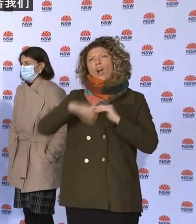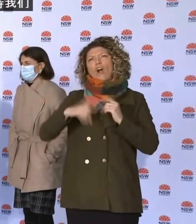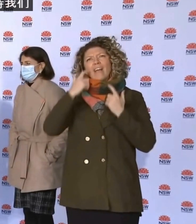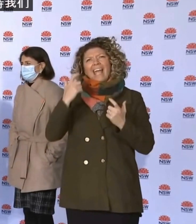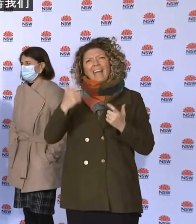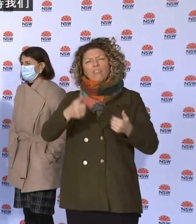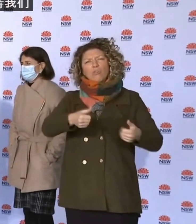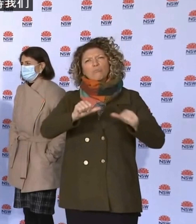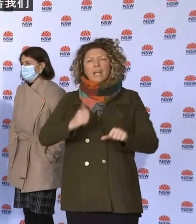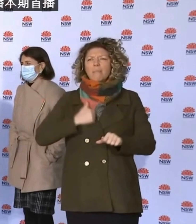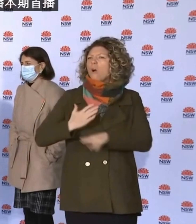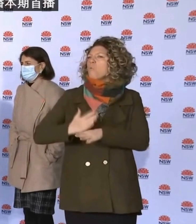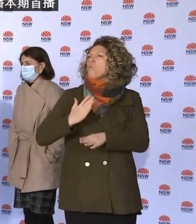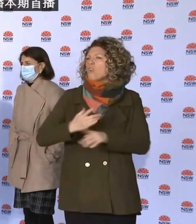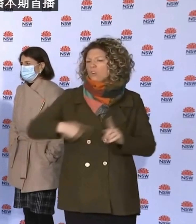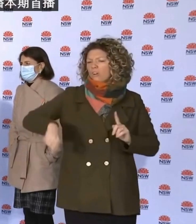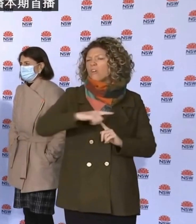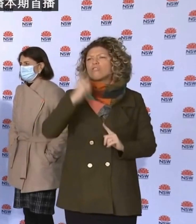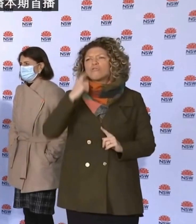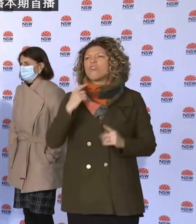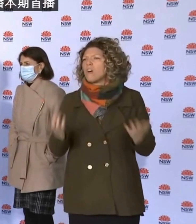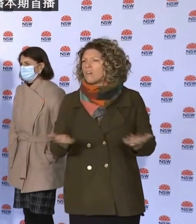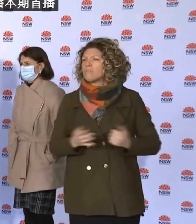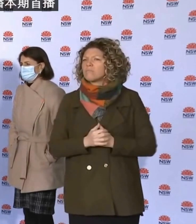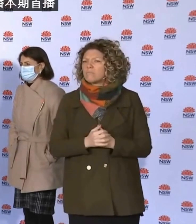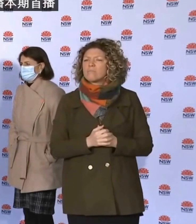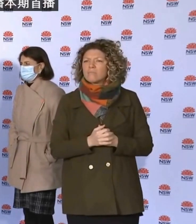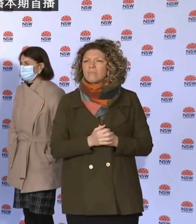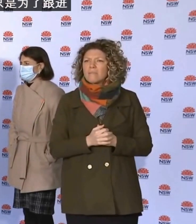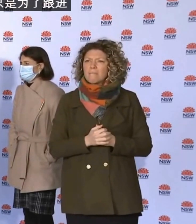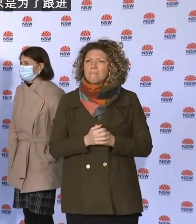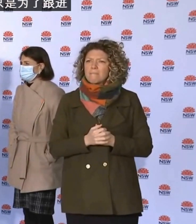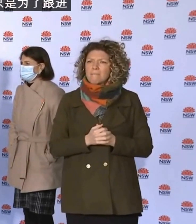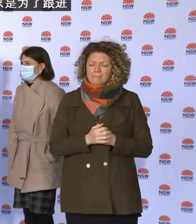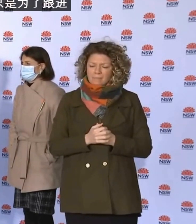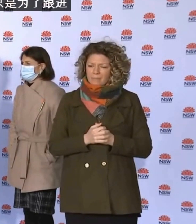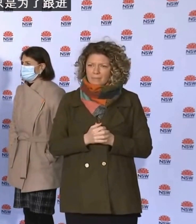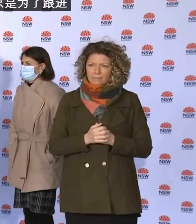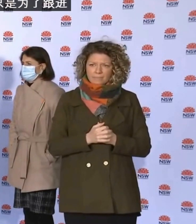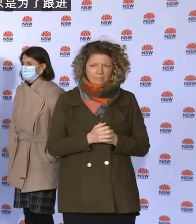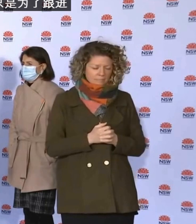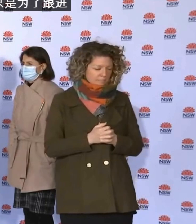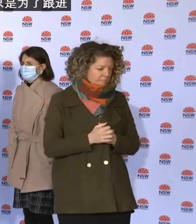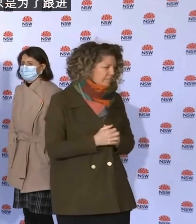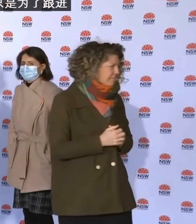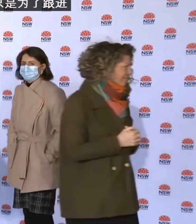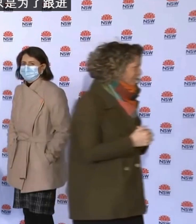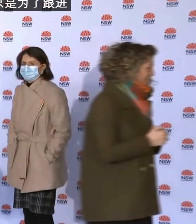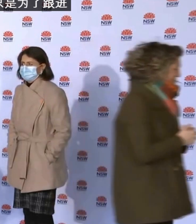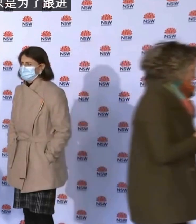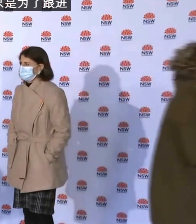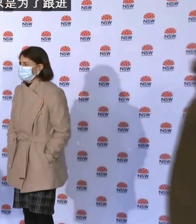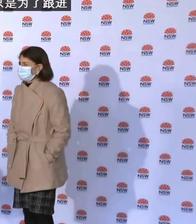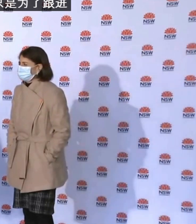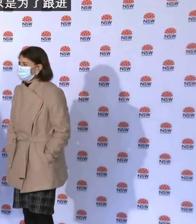and keep us safe as possible in the region. Premier, on this issue, Premier, on this Nothing issue. else for me? Minister, on this issue.